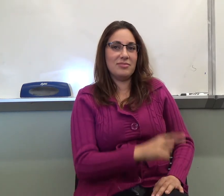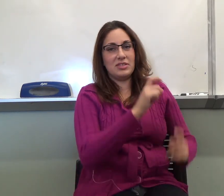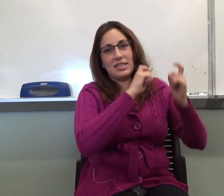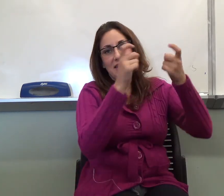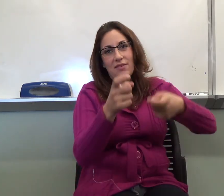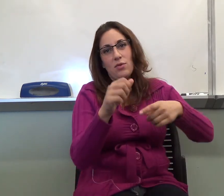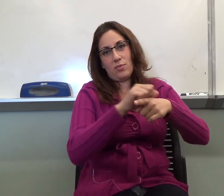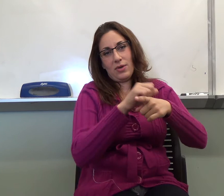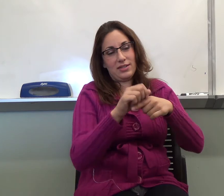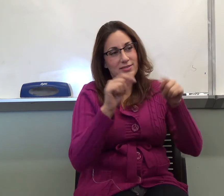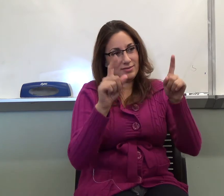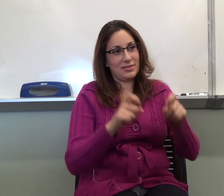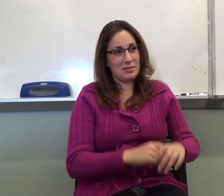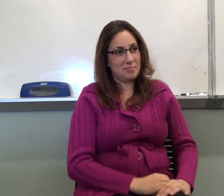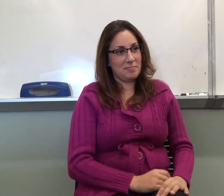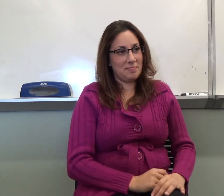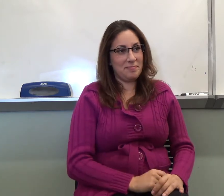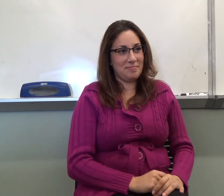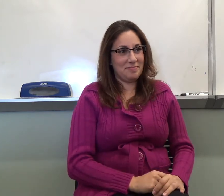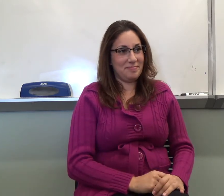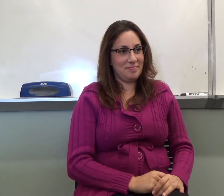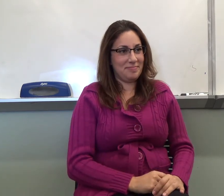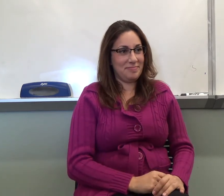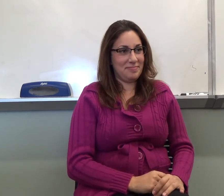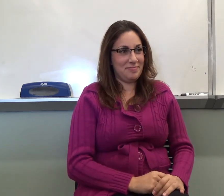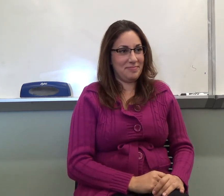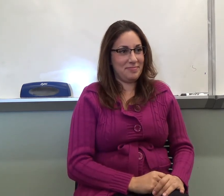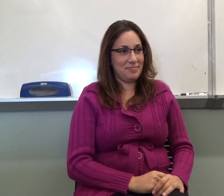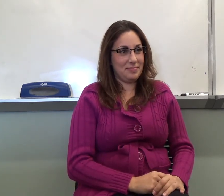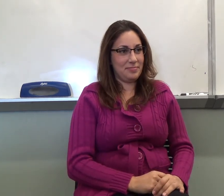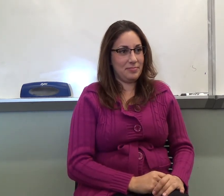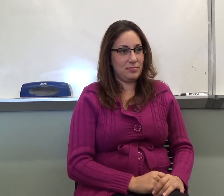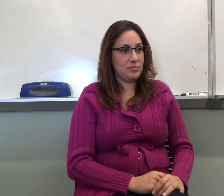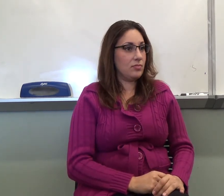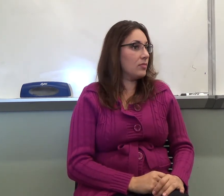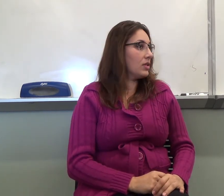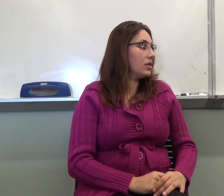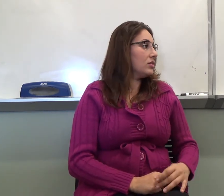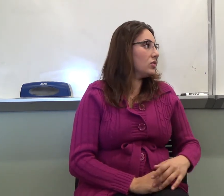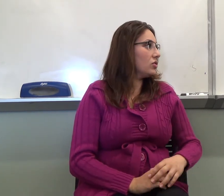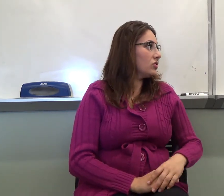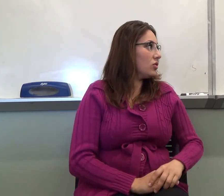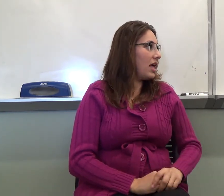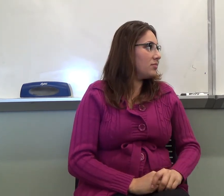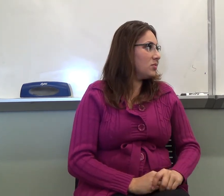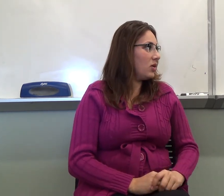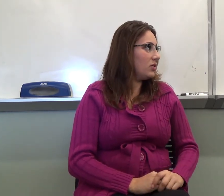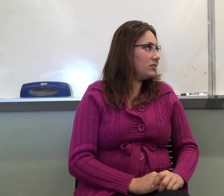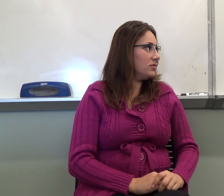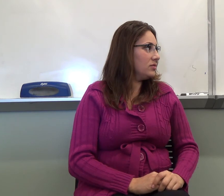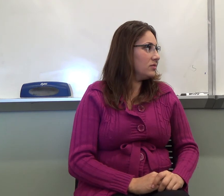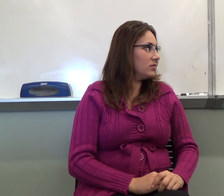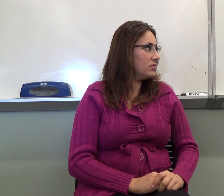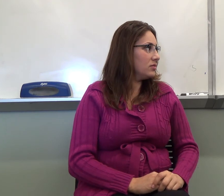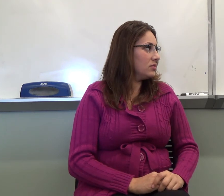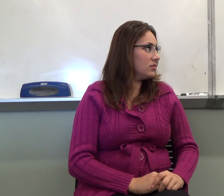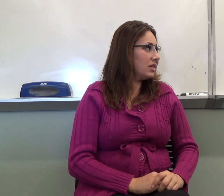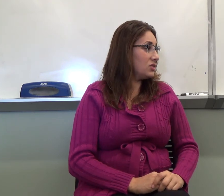see, the section number is 1.5. So there's no lab tomorrow? There's no, Is there